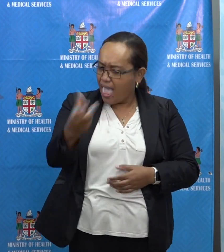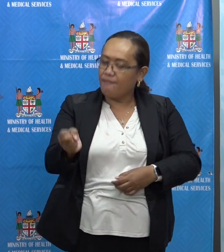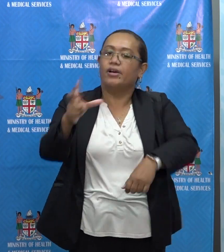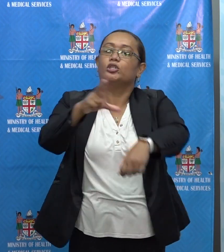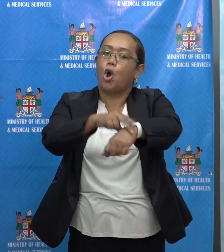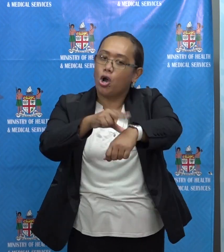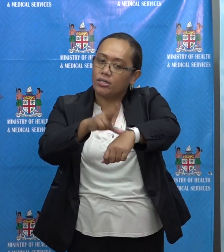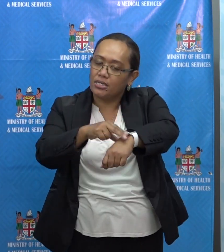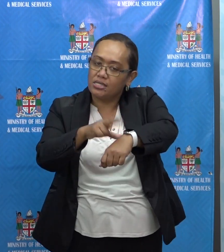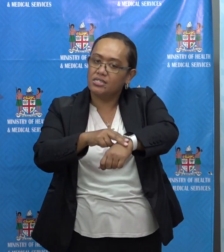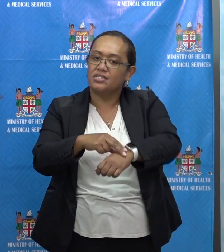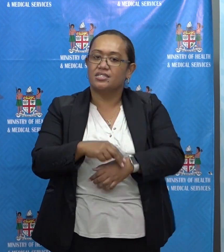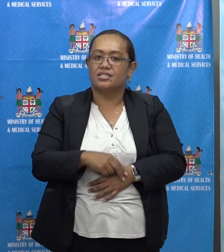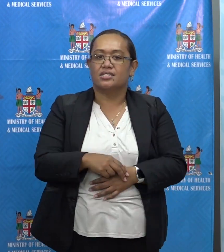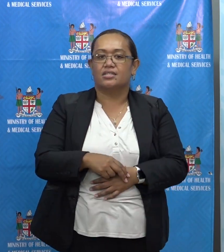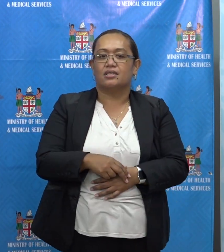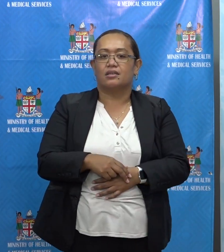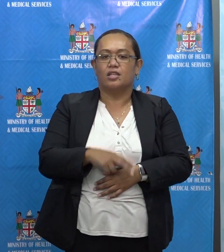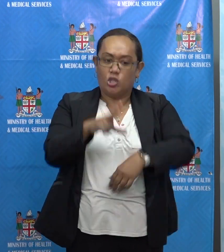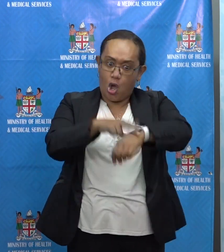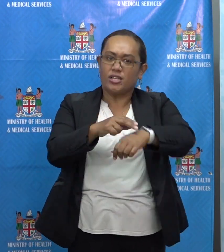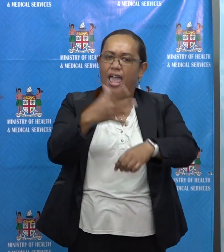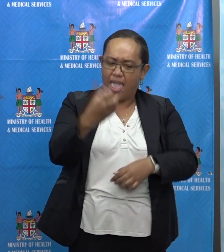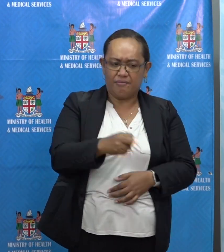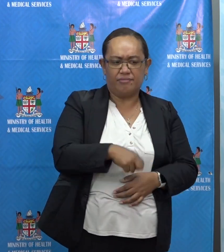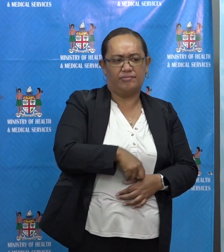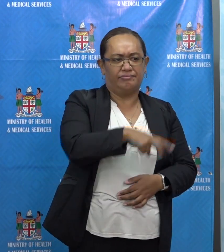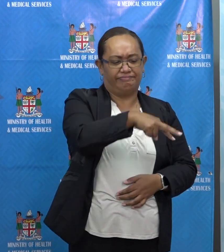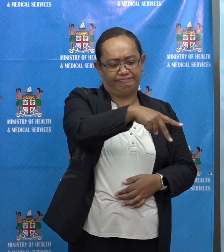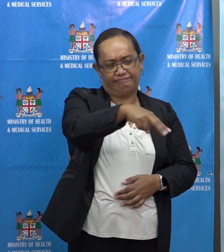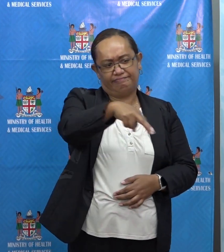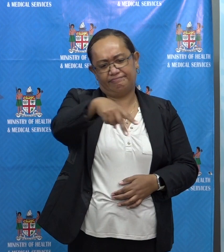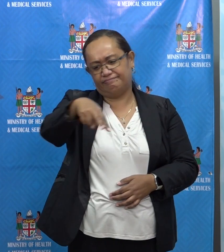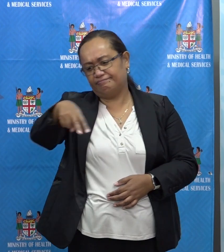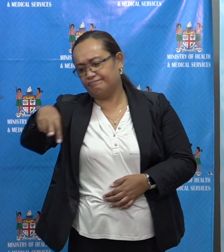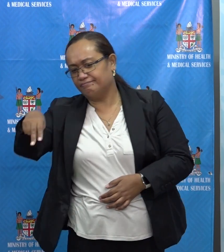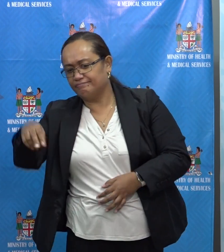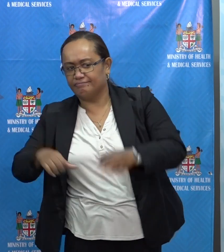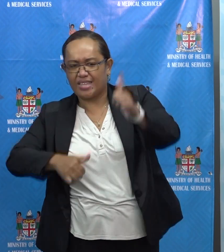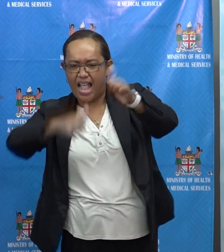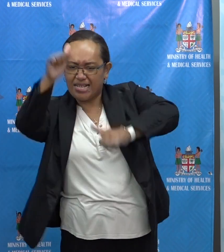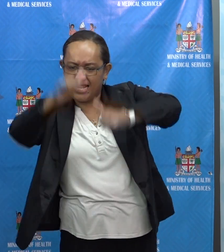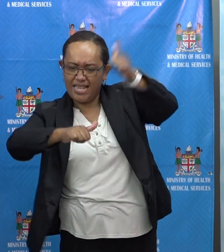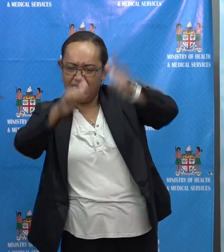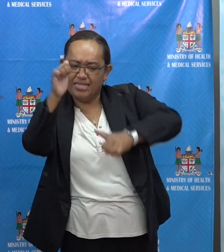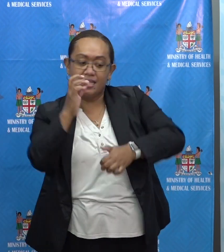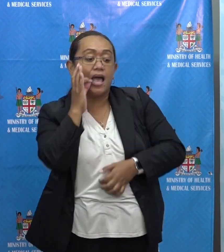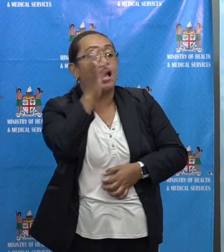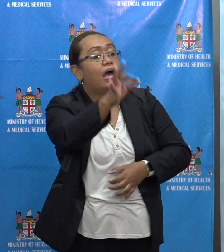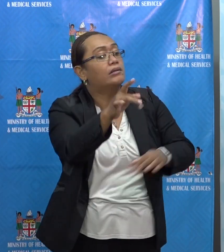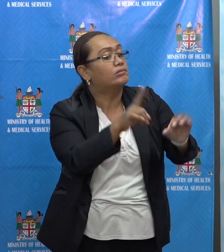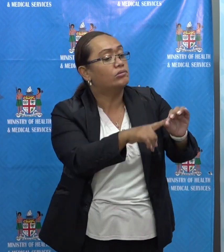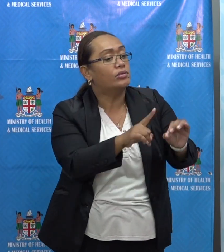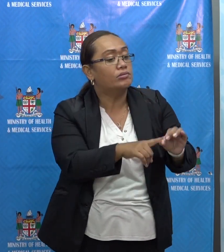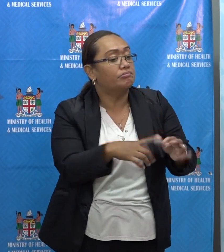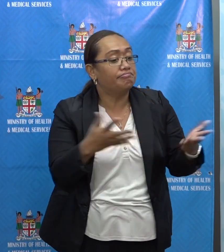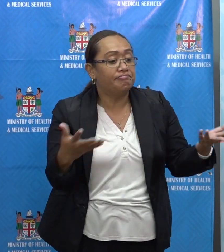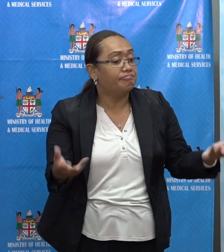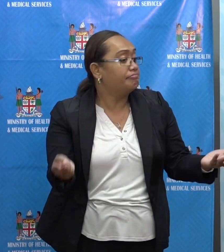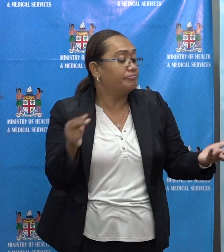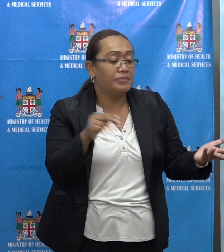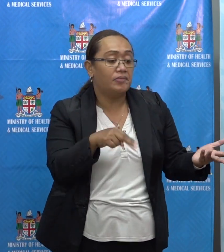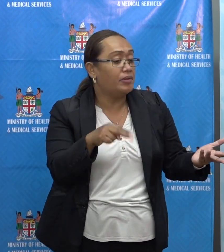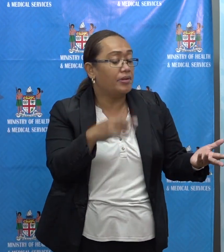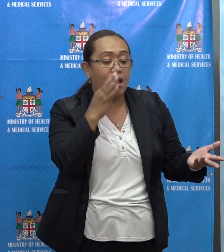around with those in quarantine. Doctors walk around, they make assessments, and based on questions that they ask, they highlight those